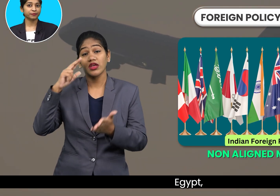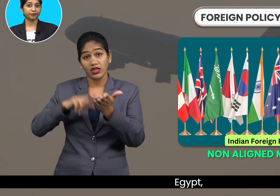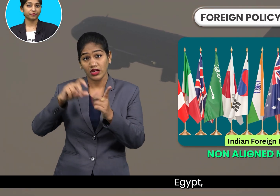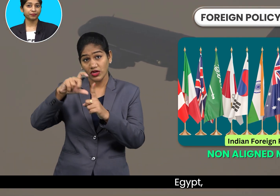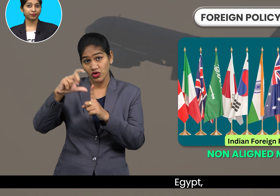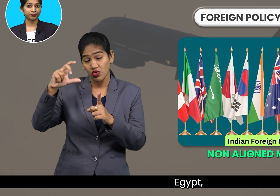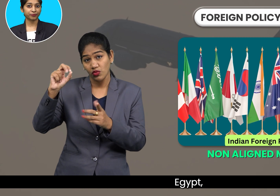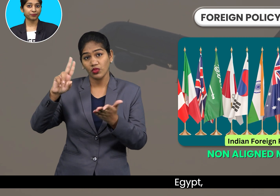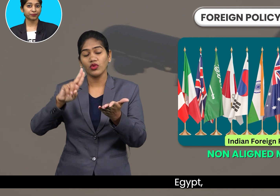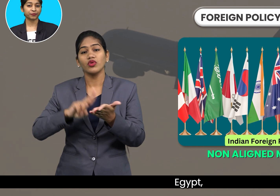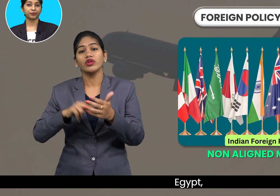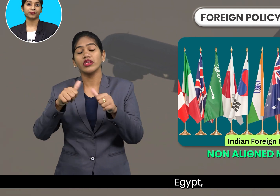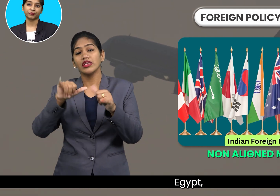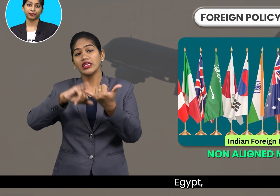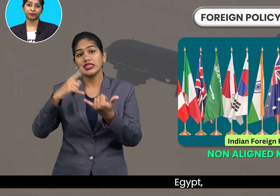Egypt,